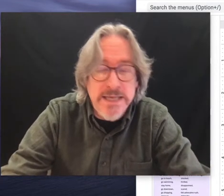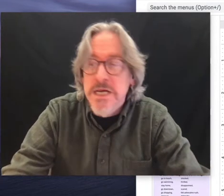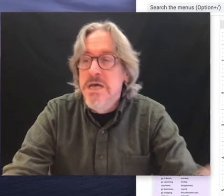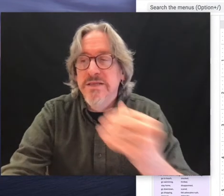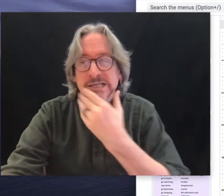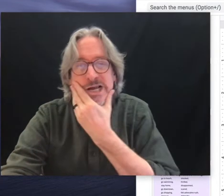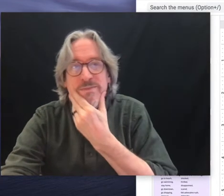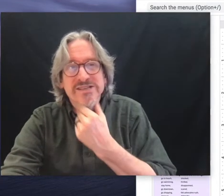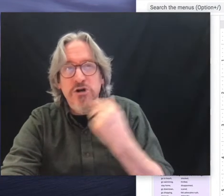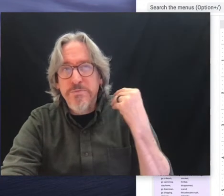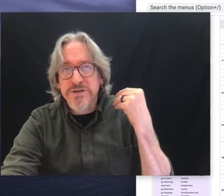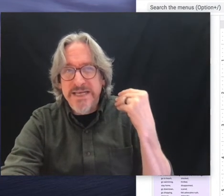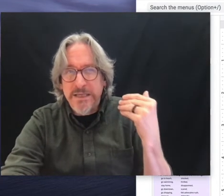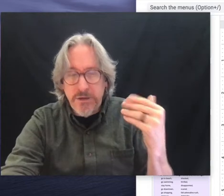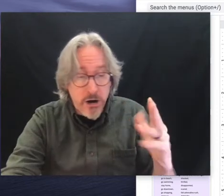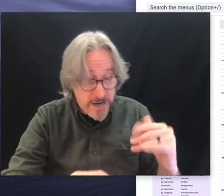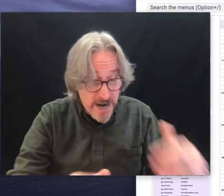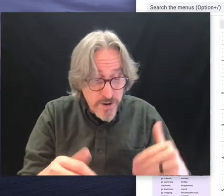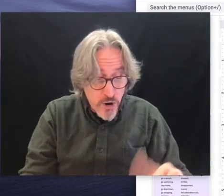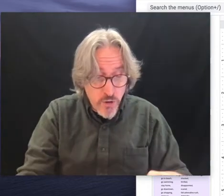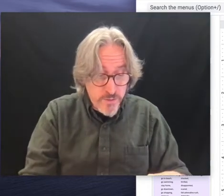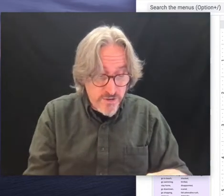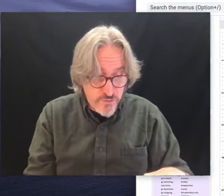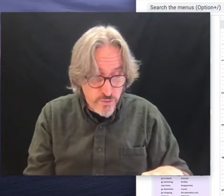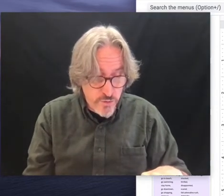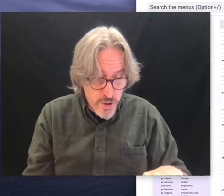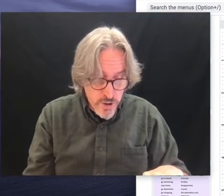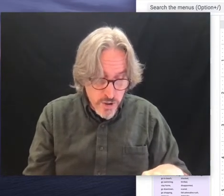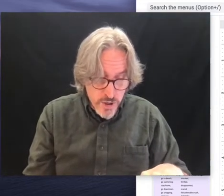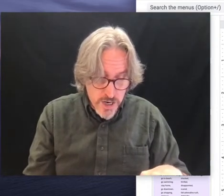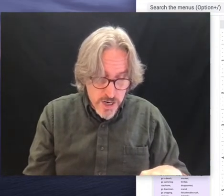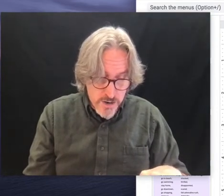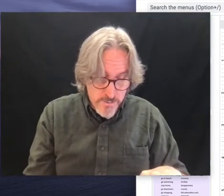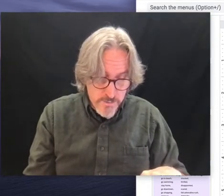really it. The assignments aren't particularly hard. And I went all the way through